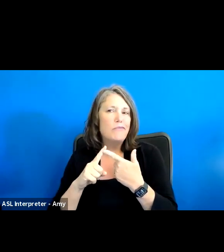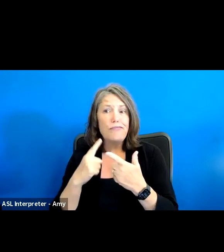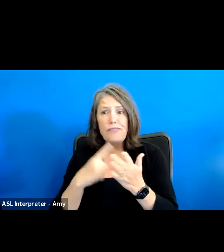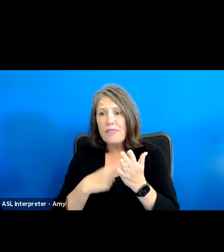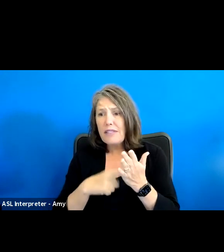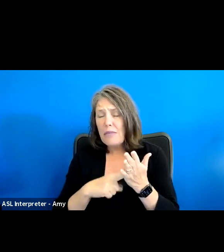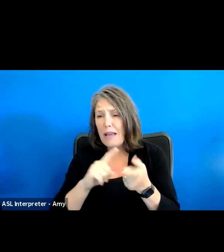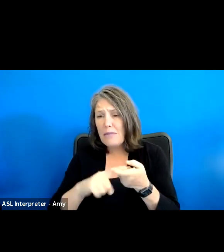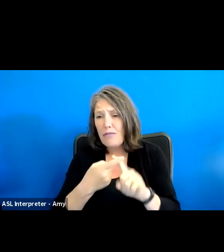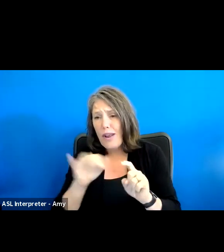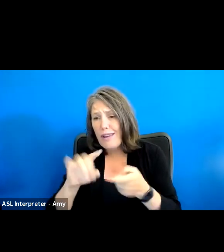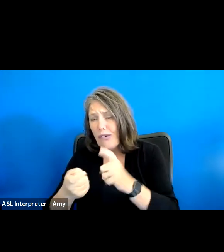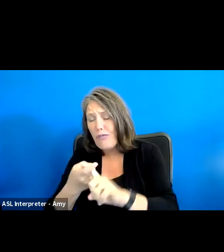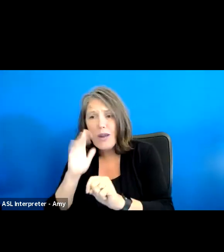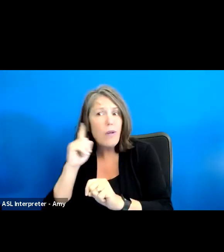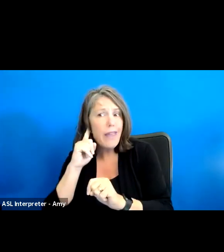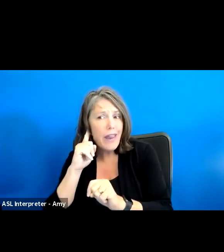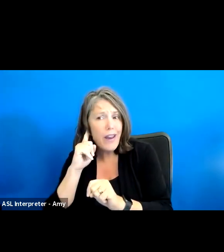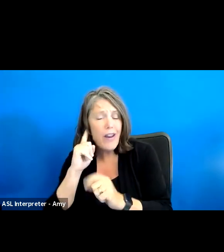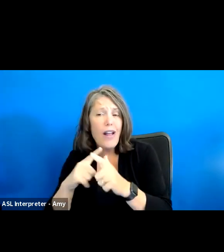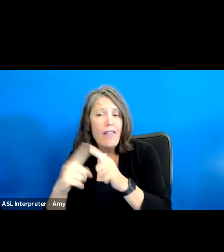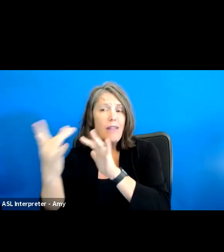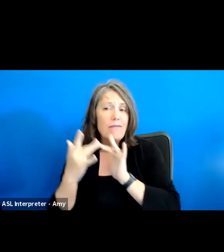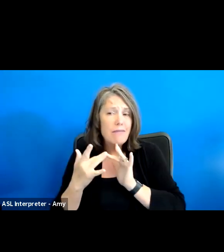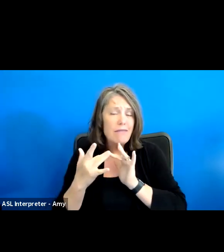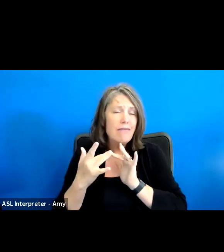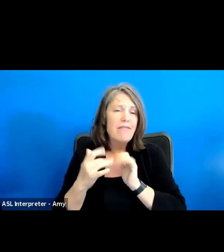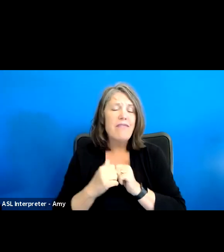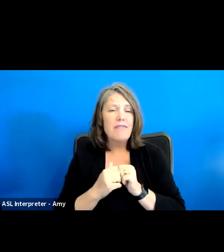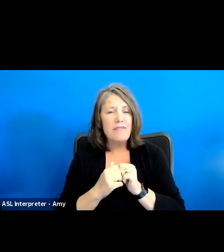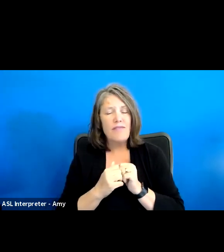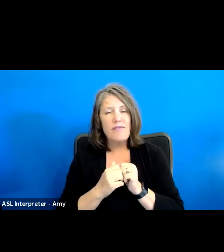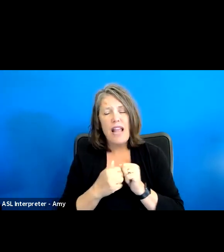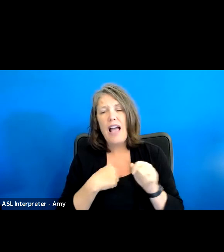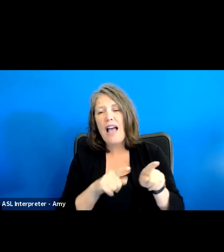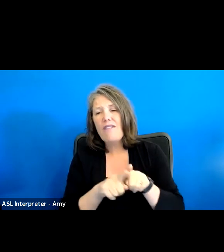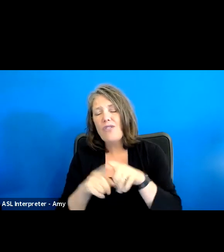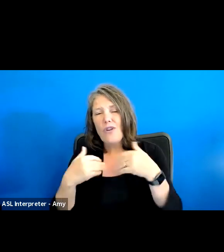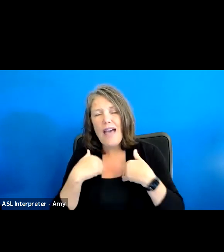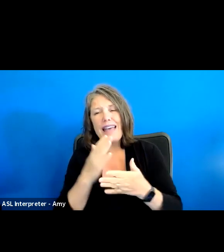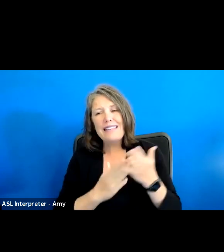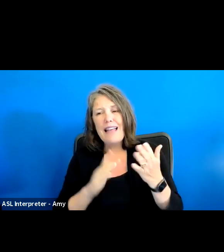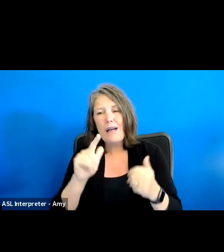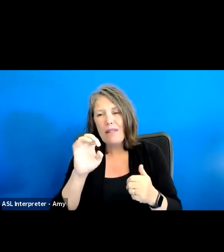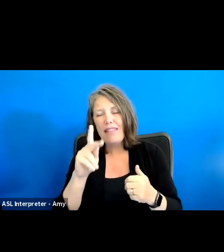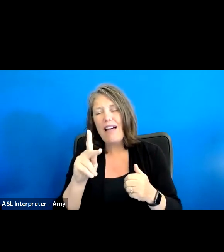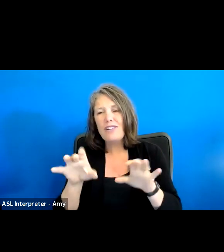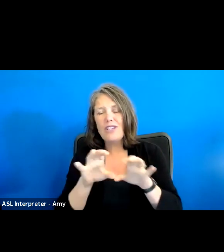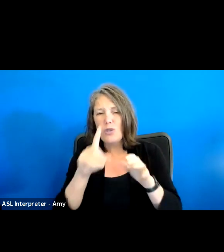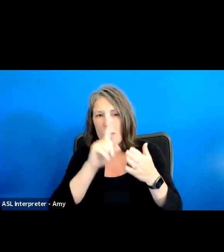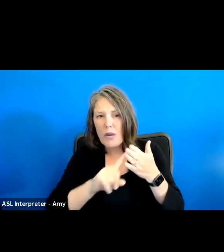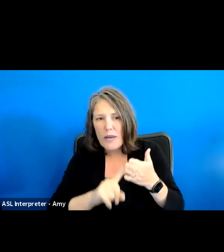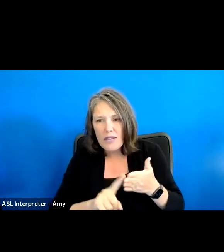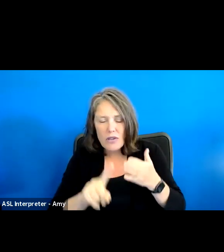Sometimes a friend of a friend will hear about it and reach out to me. I've also had some luck just doing research.